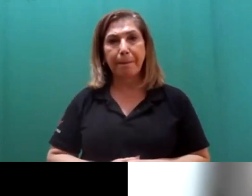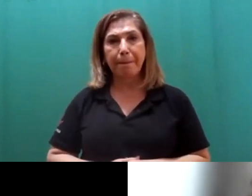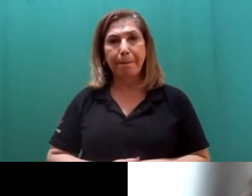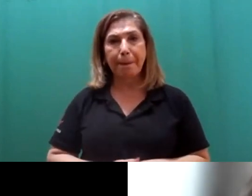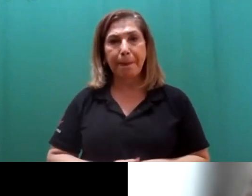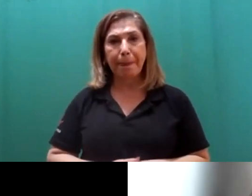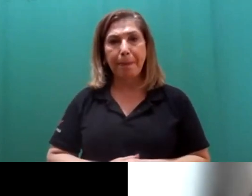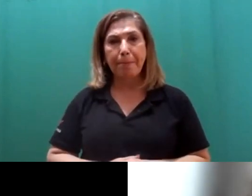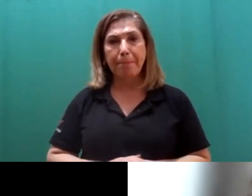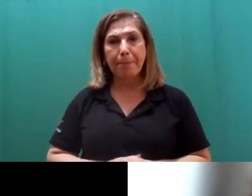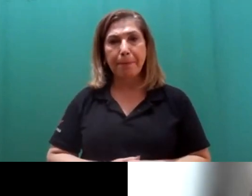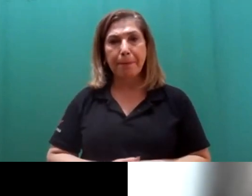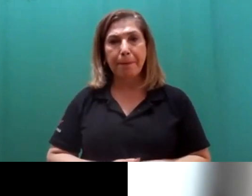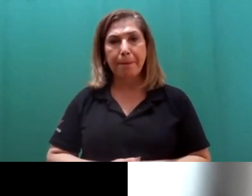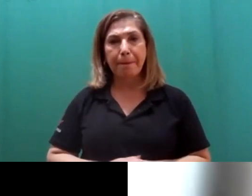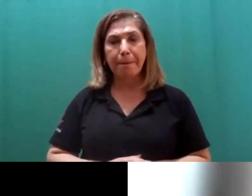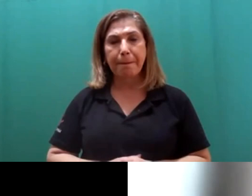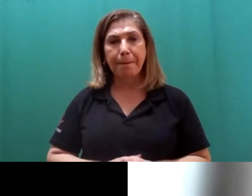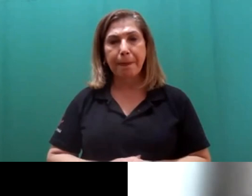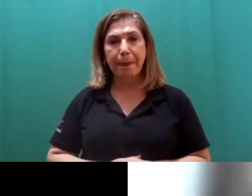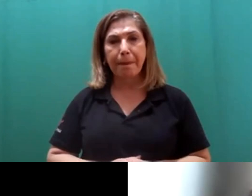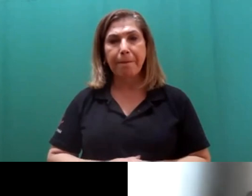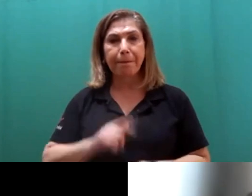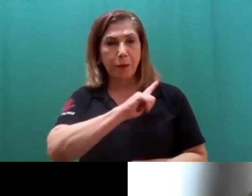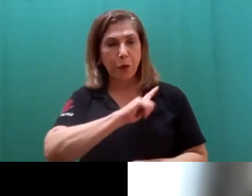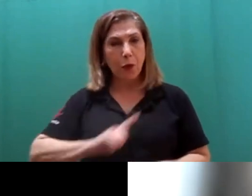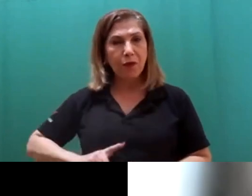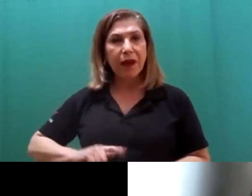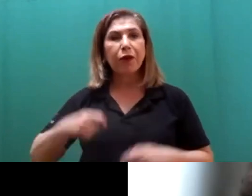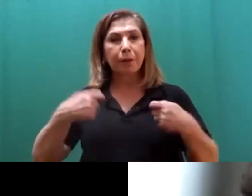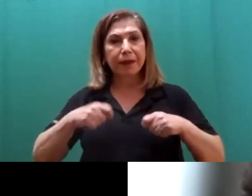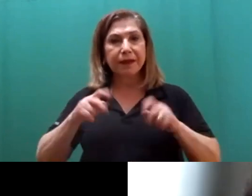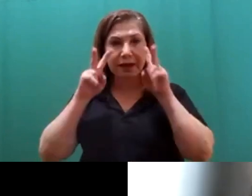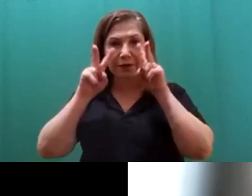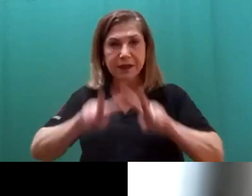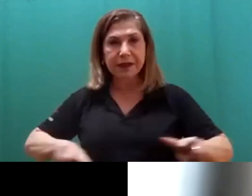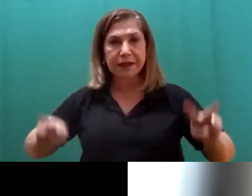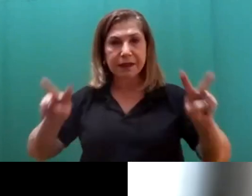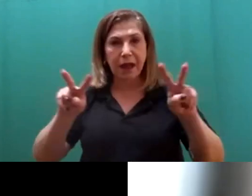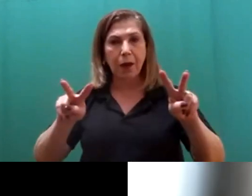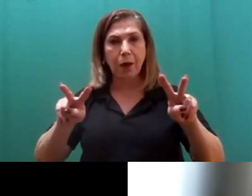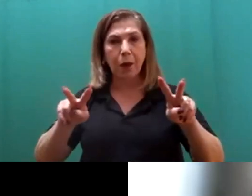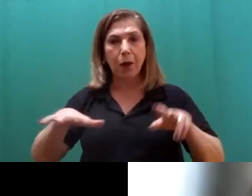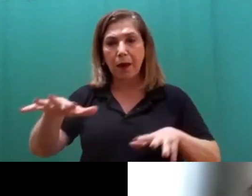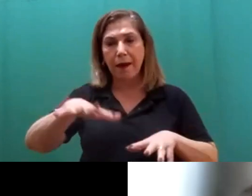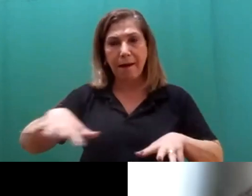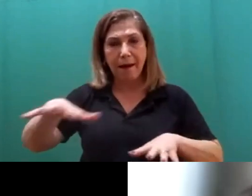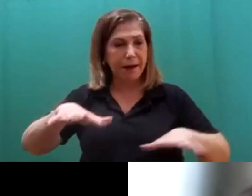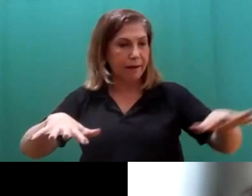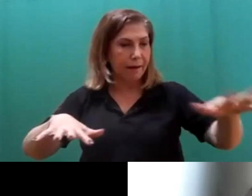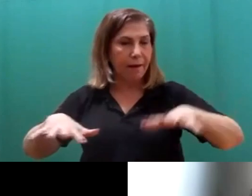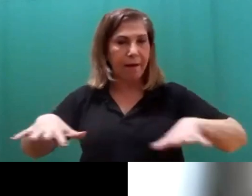among the local level and the regional national level is an important one. And it